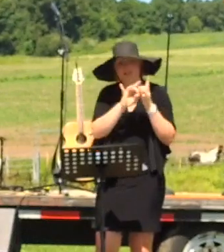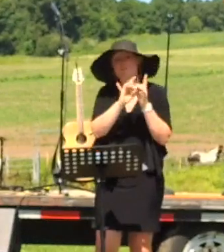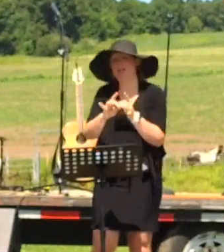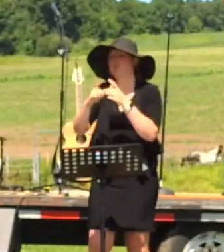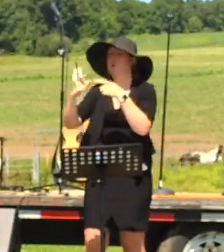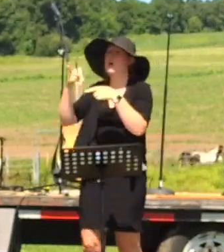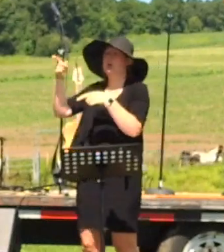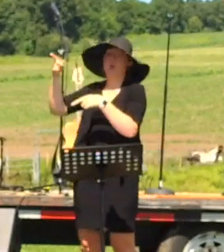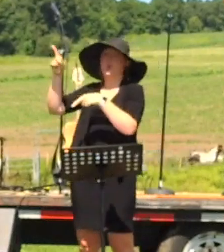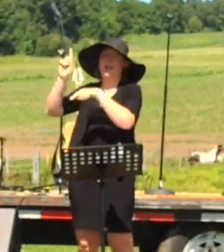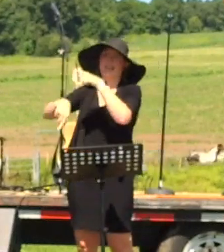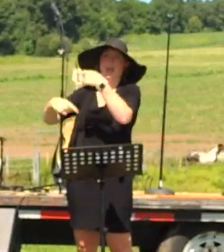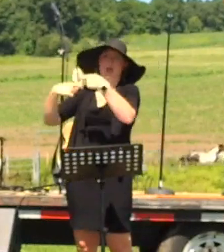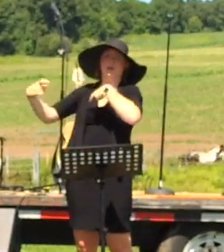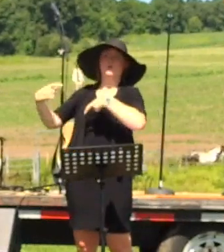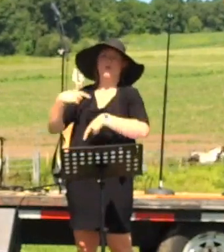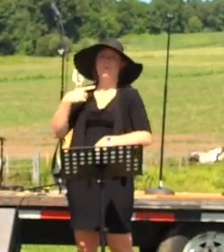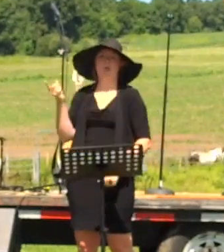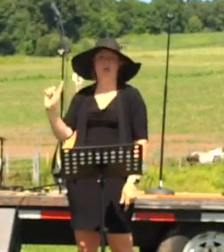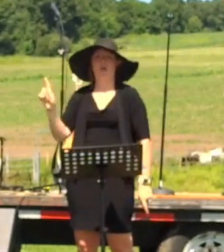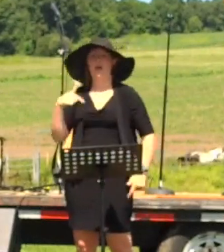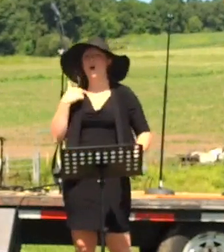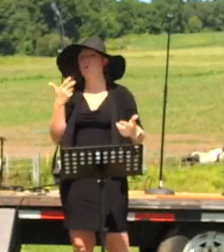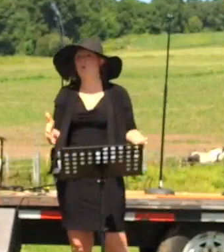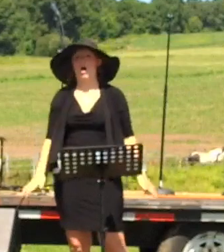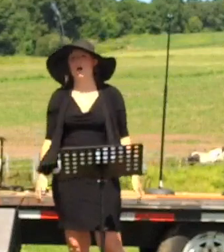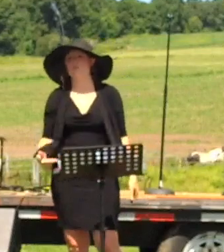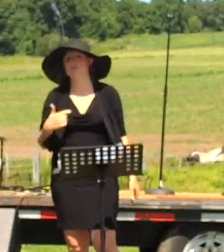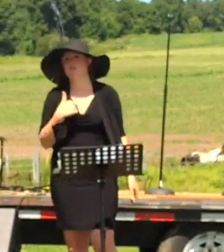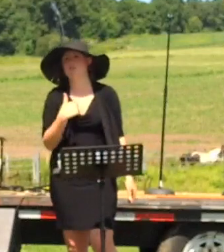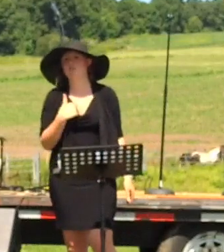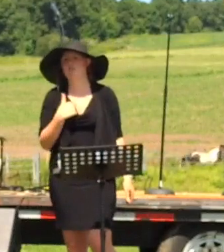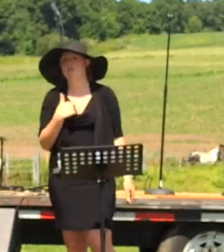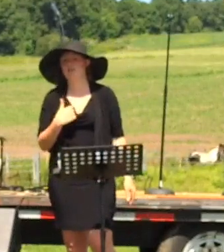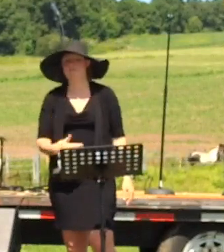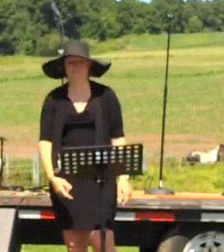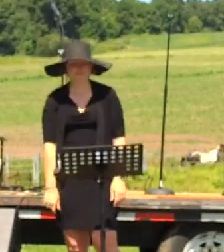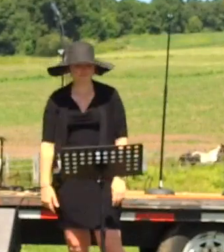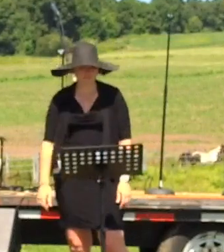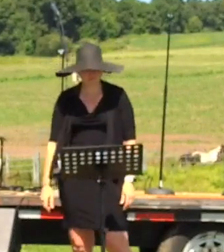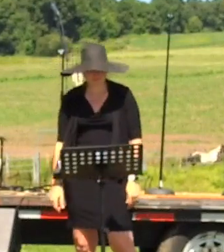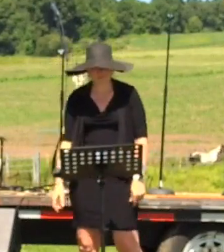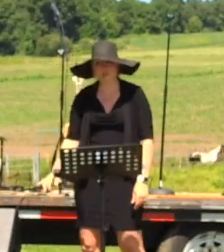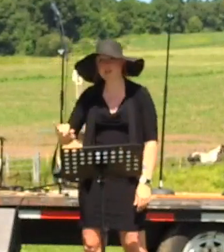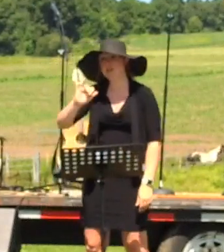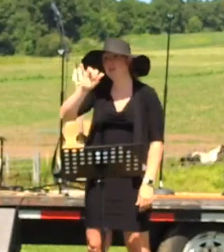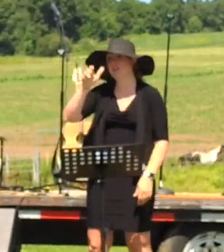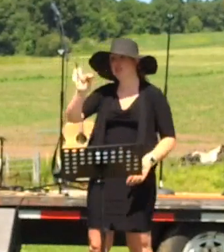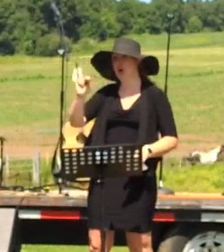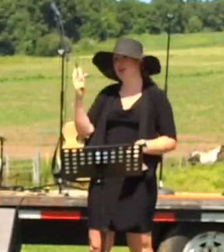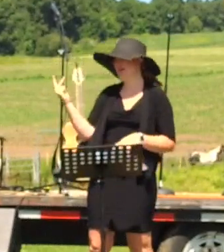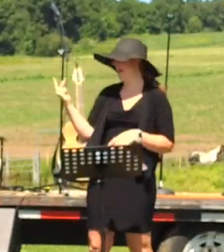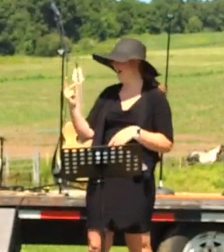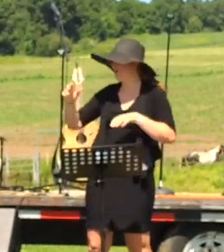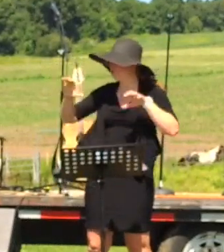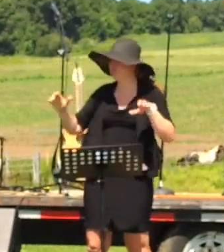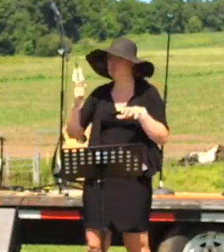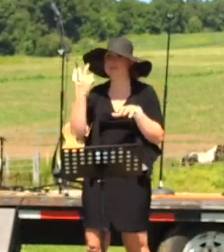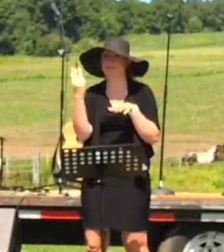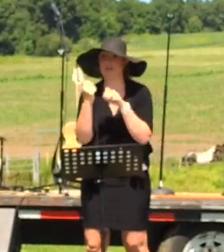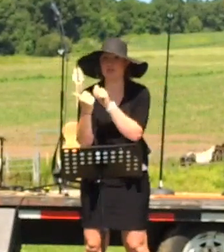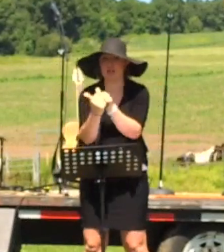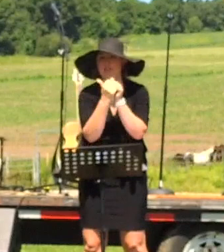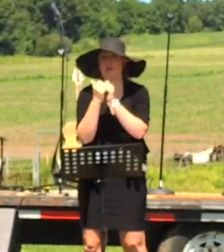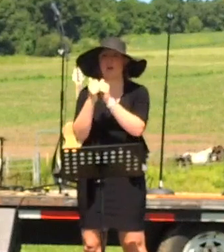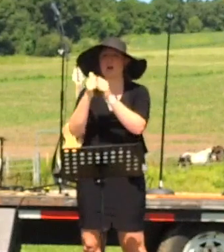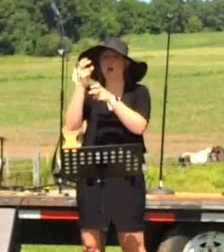the idea of not wanting to be controlled. So let me tell you right now, when John and I do something together, we have a very